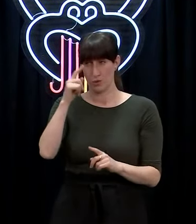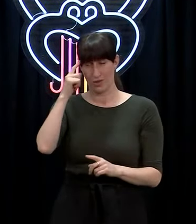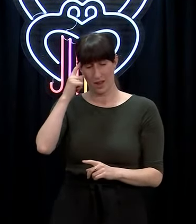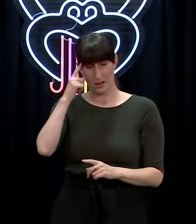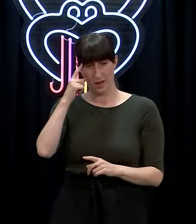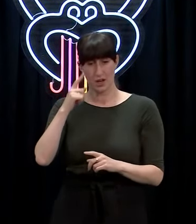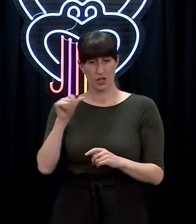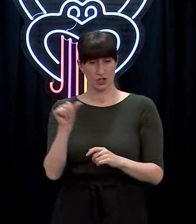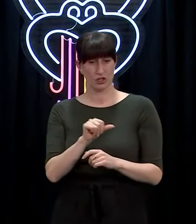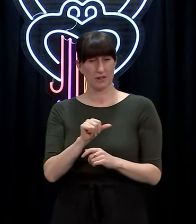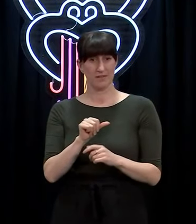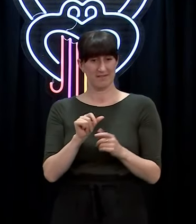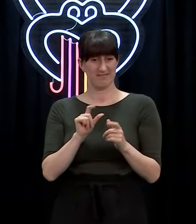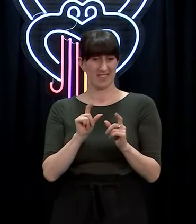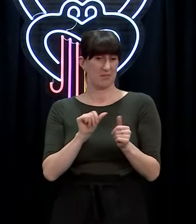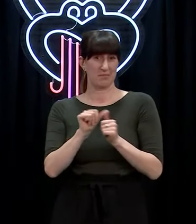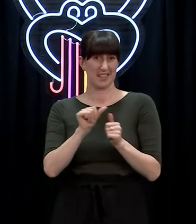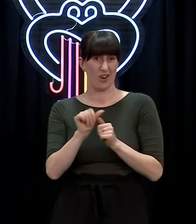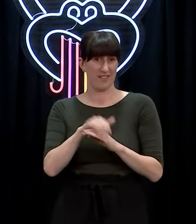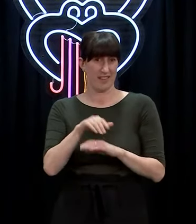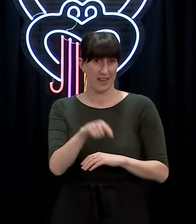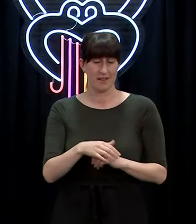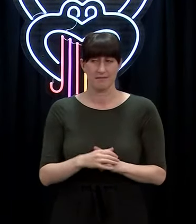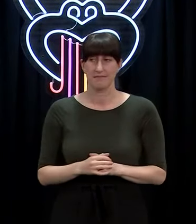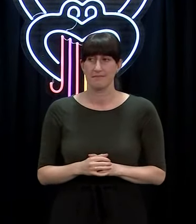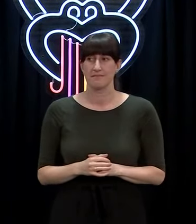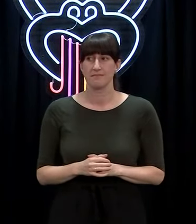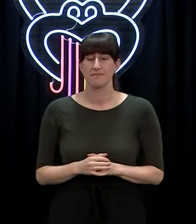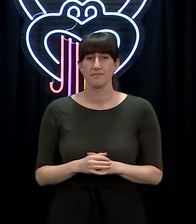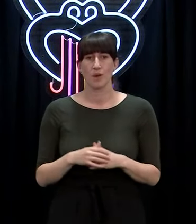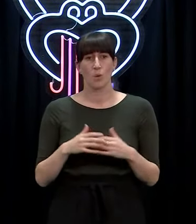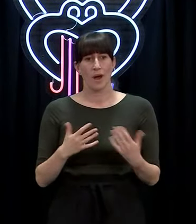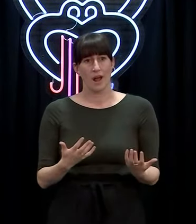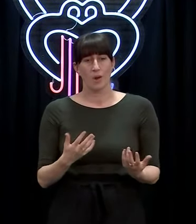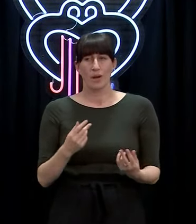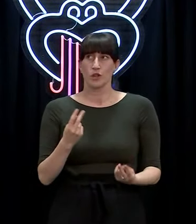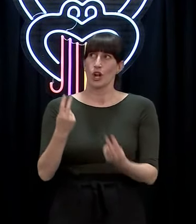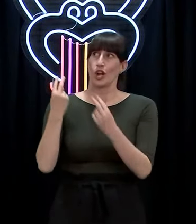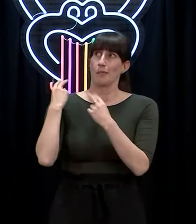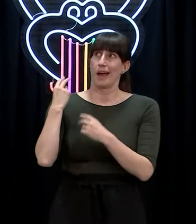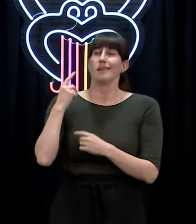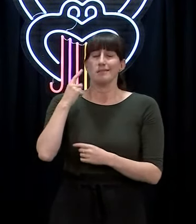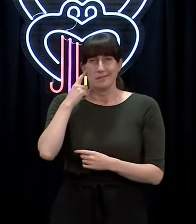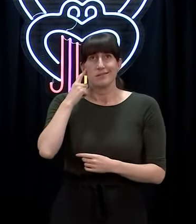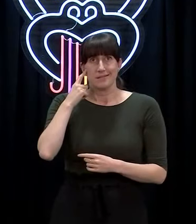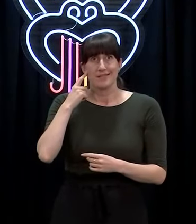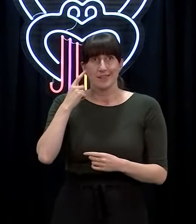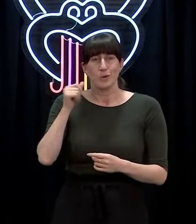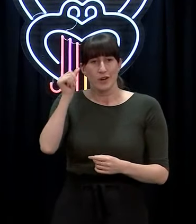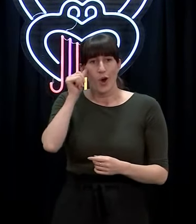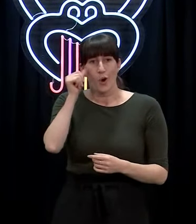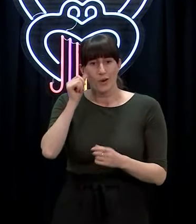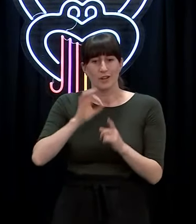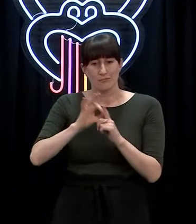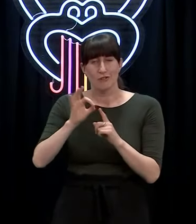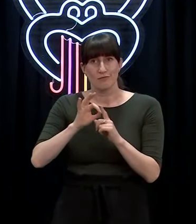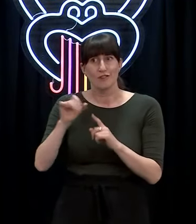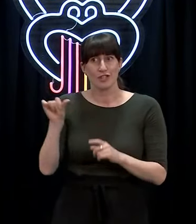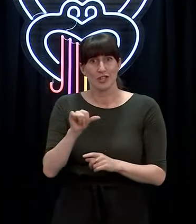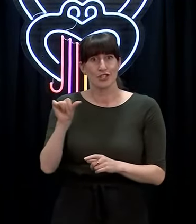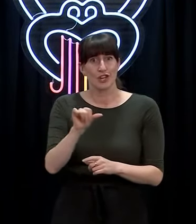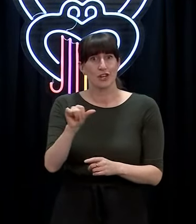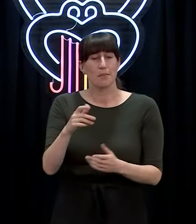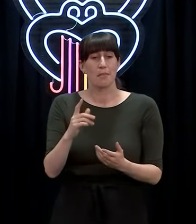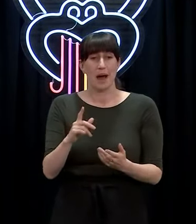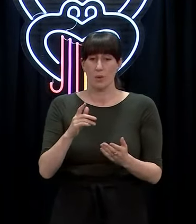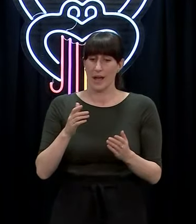every COVID-19 related issue that we've dealt with the benefit of hindsight, you'll find things that could have been done better. We absolutely go through a